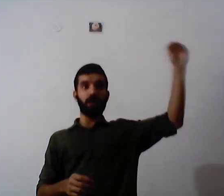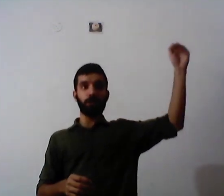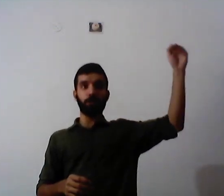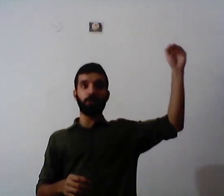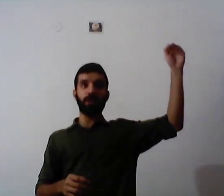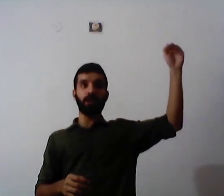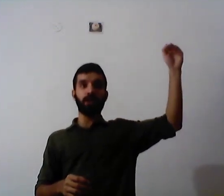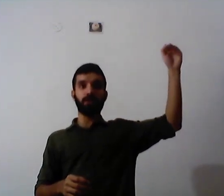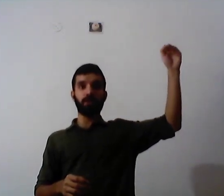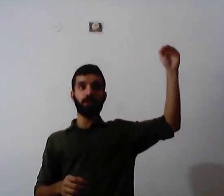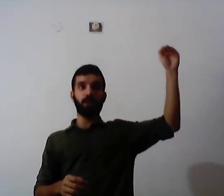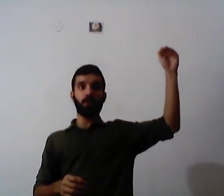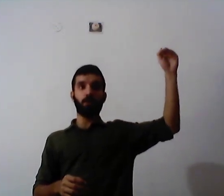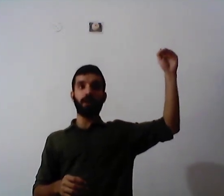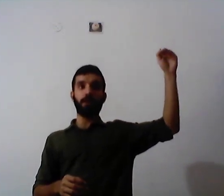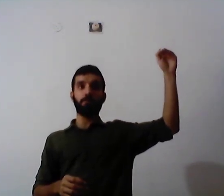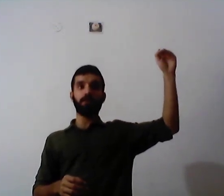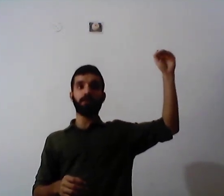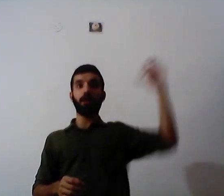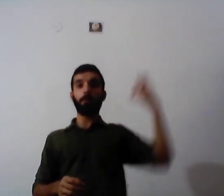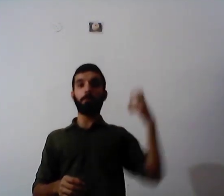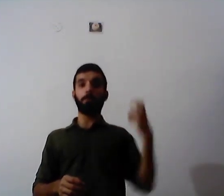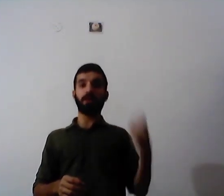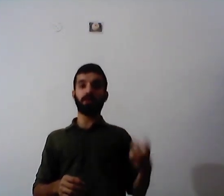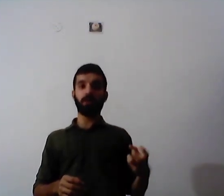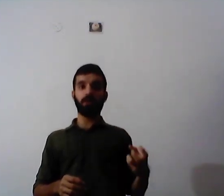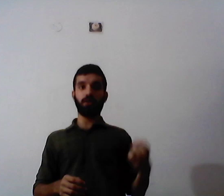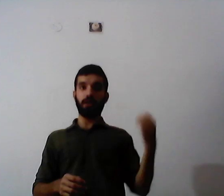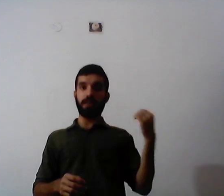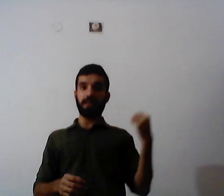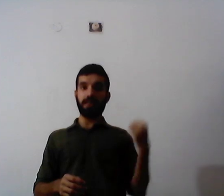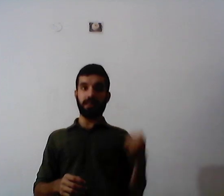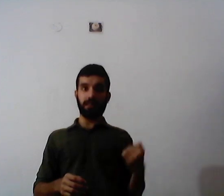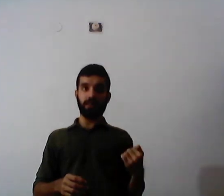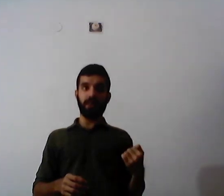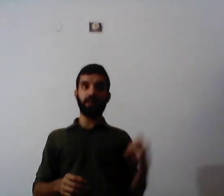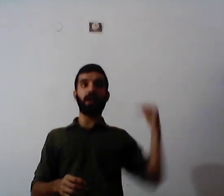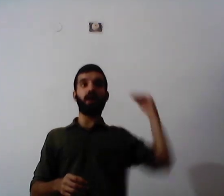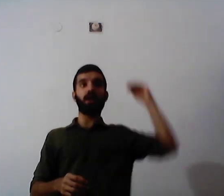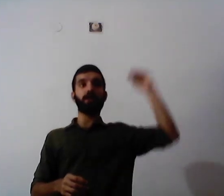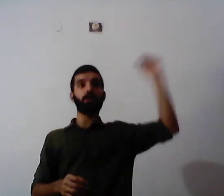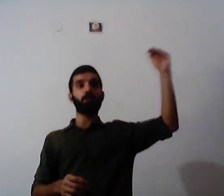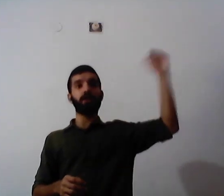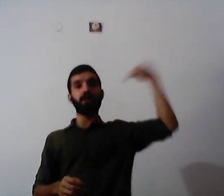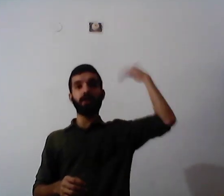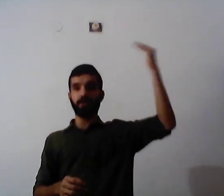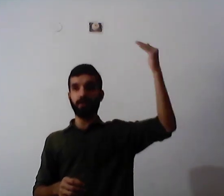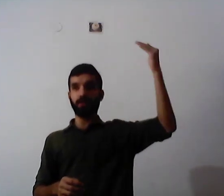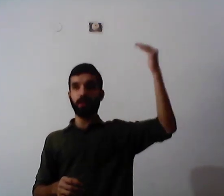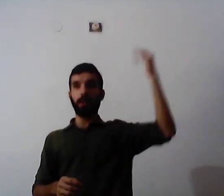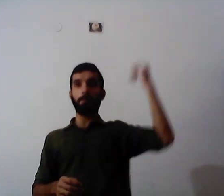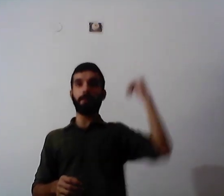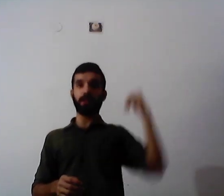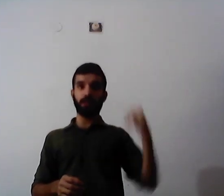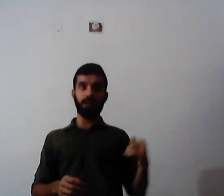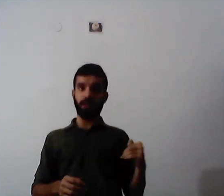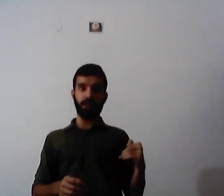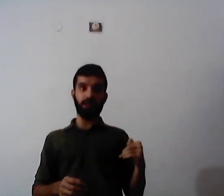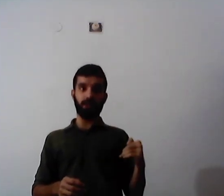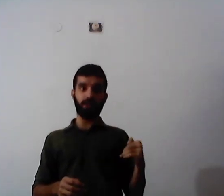altitude increases, what happens? Pressure decreases, right? When altitude increases, pressure decreases. That